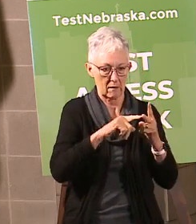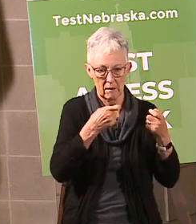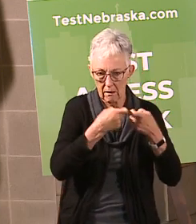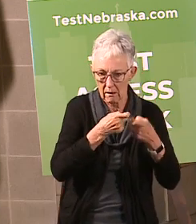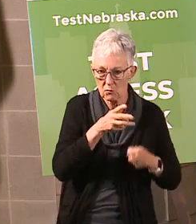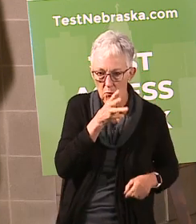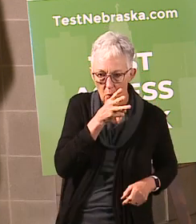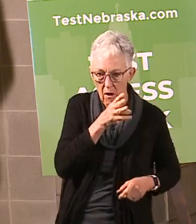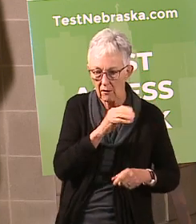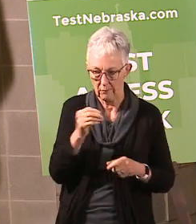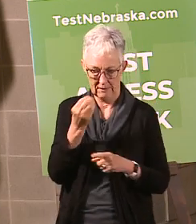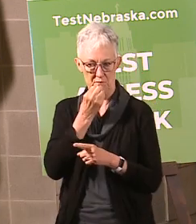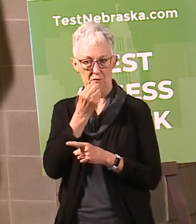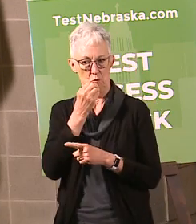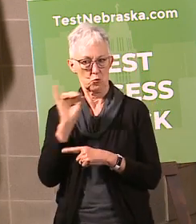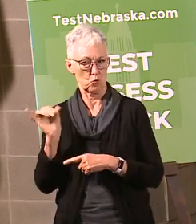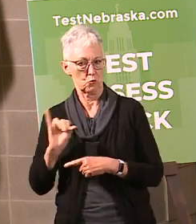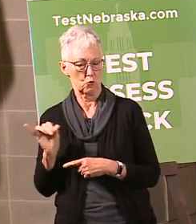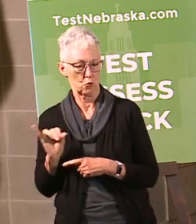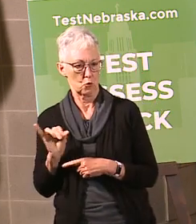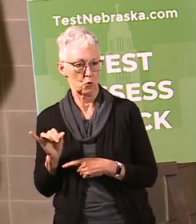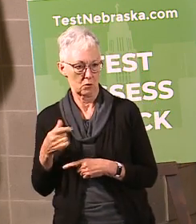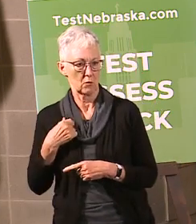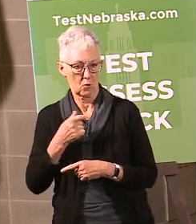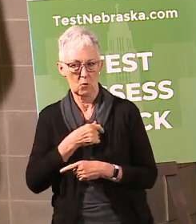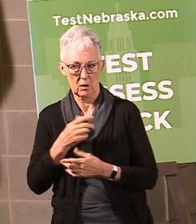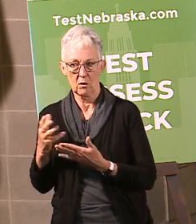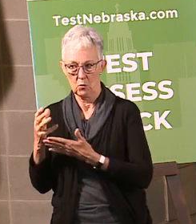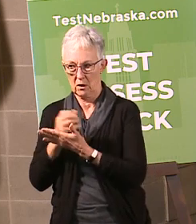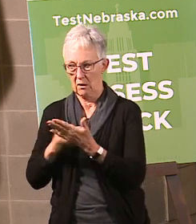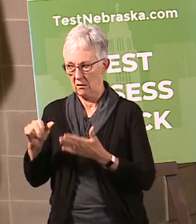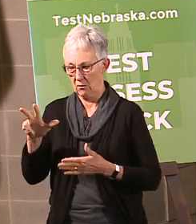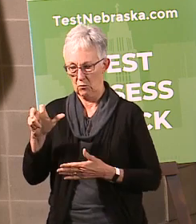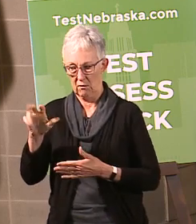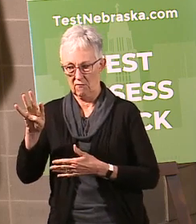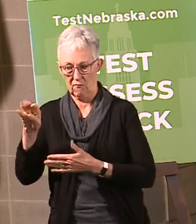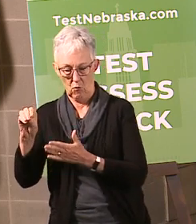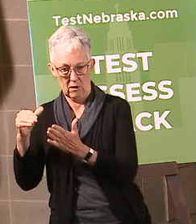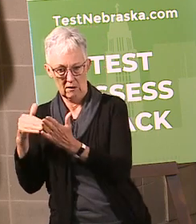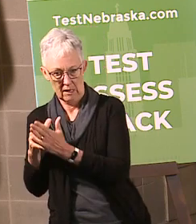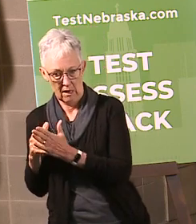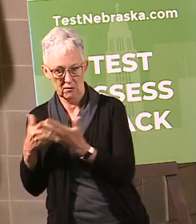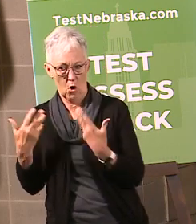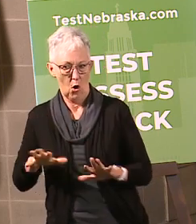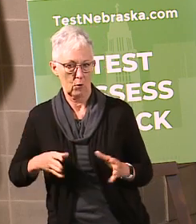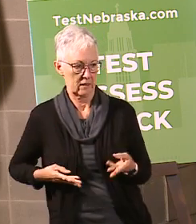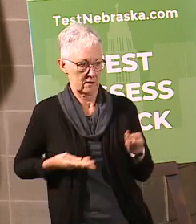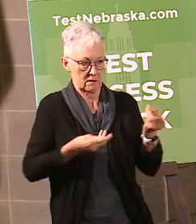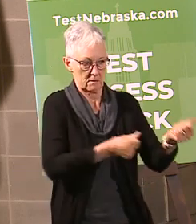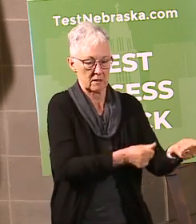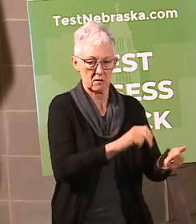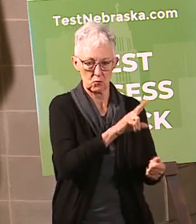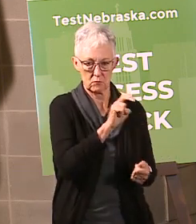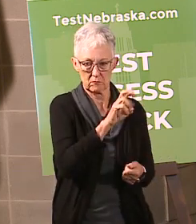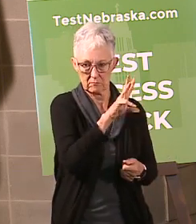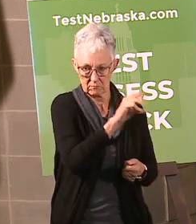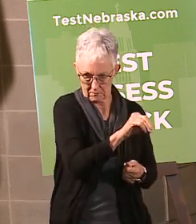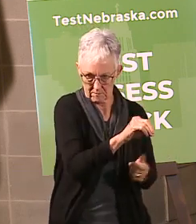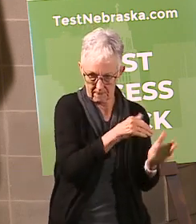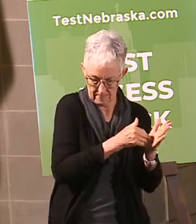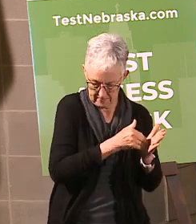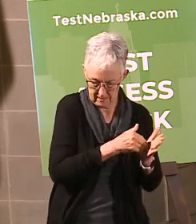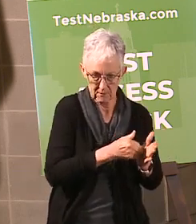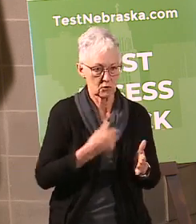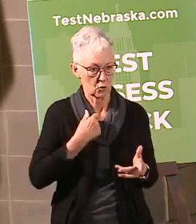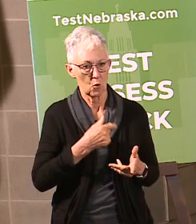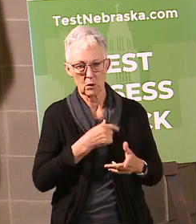$340,000, and we spent $260,000, so a big chunk. We'll continue to try to raise funds and do everything we can to help